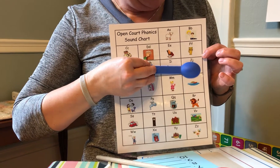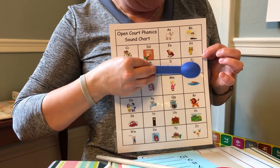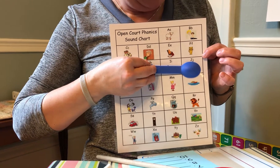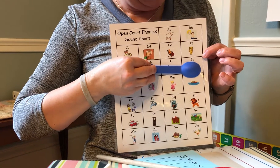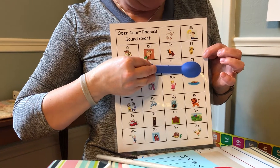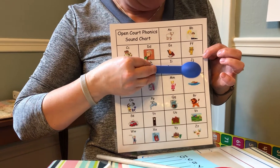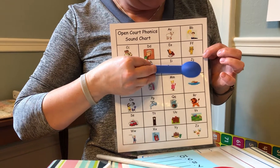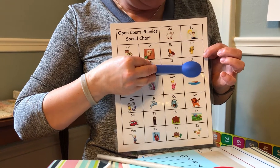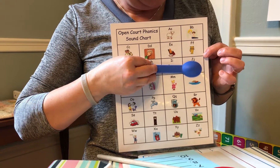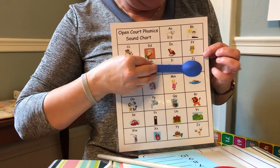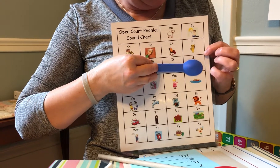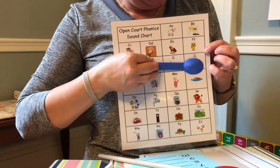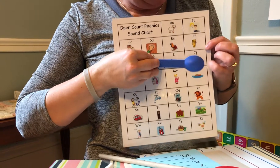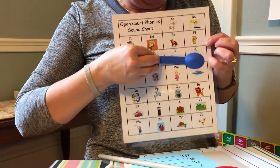J says J,